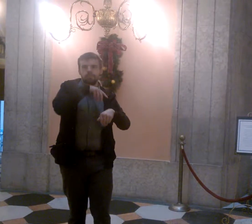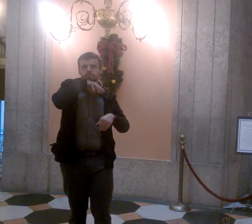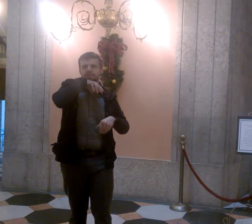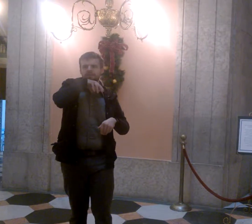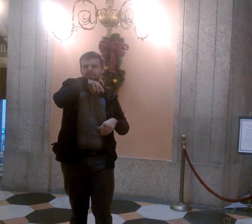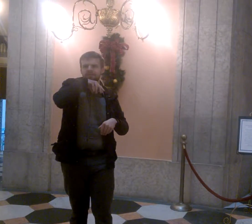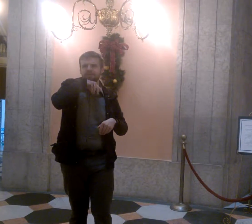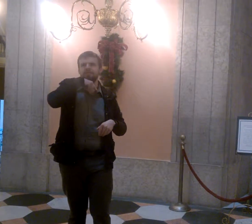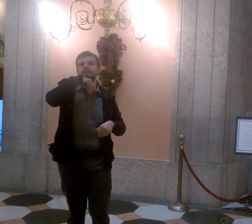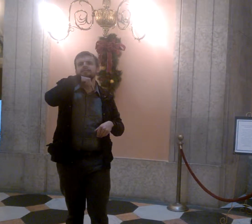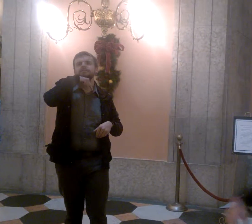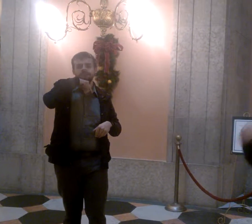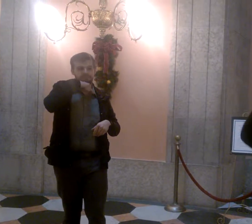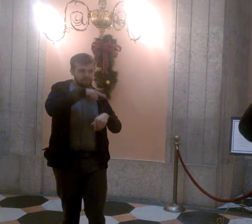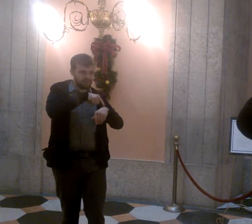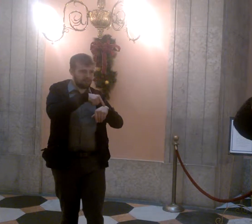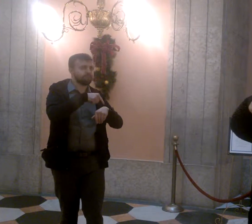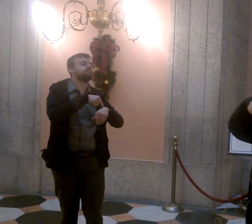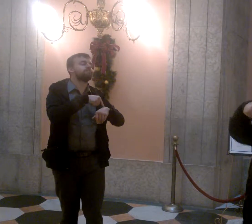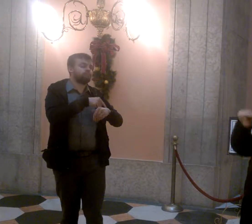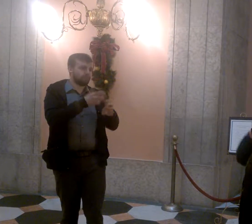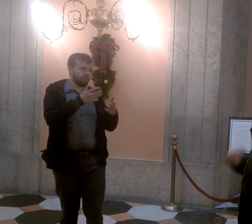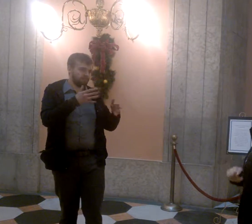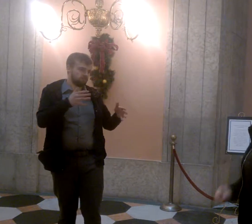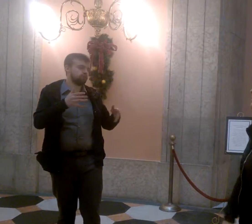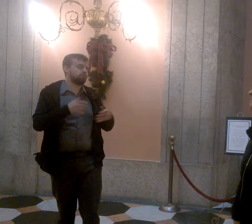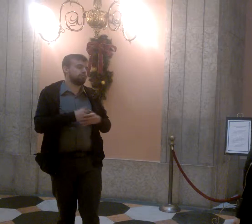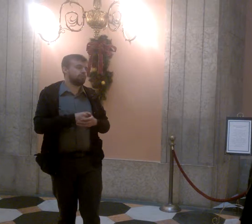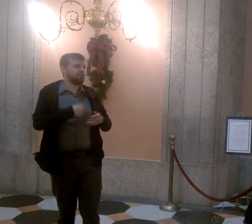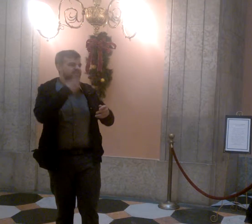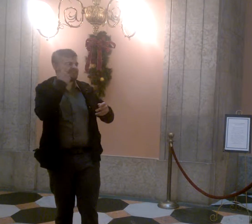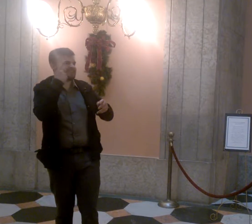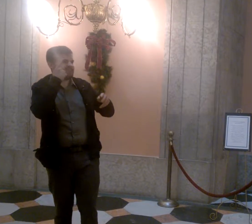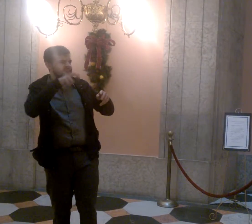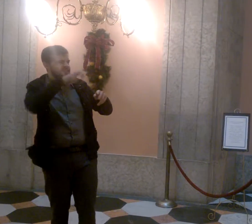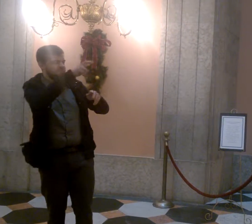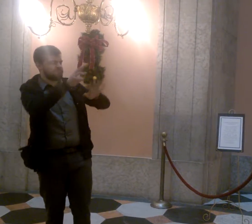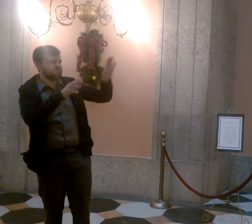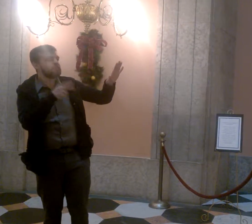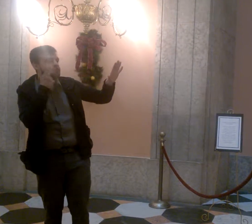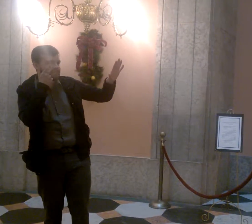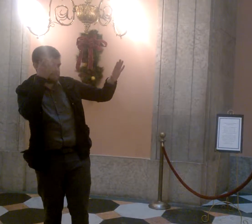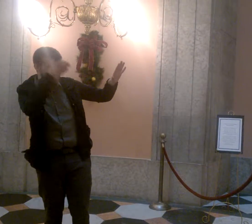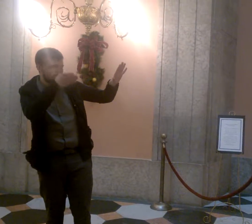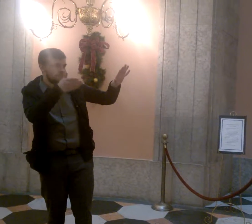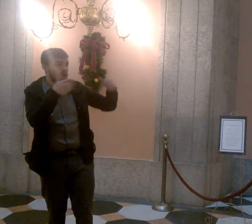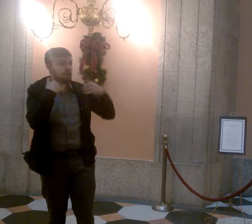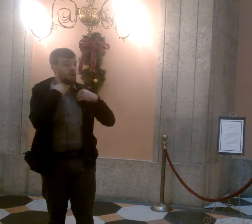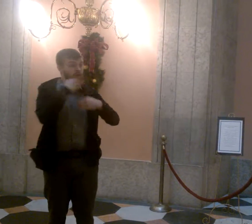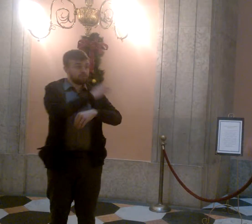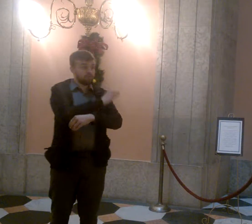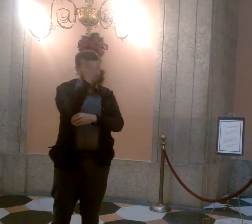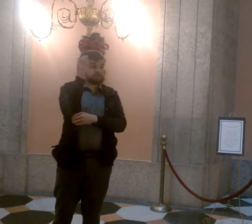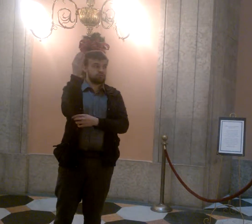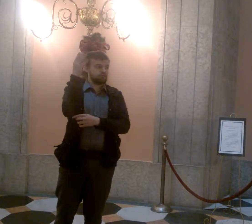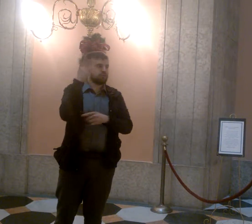House, and on the stairwell, you'll see that as well. And we'll have a Christmas tree.